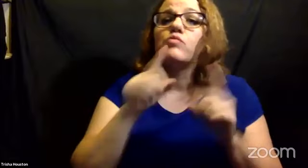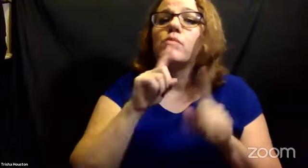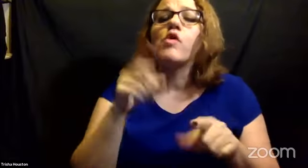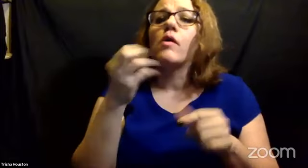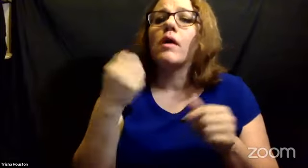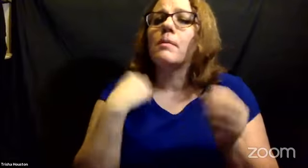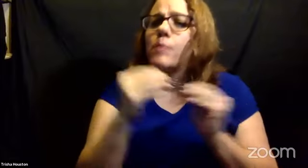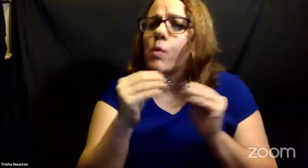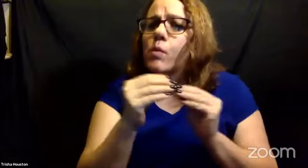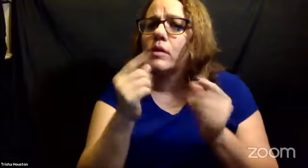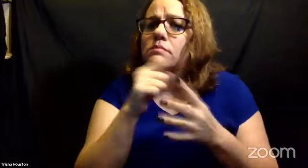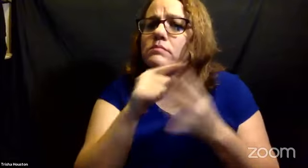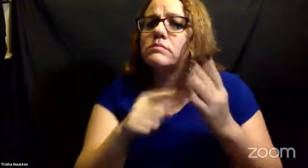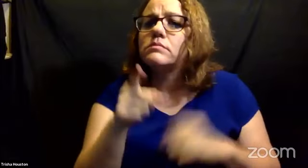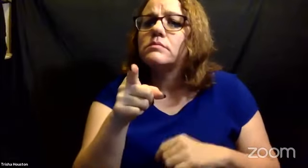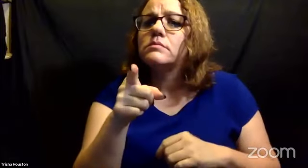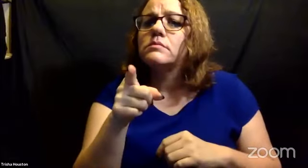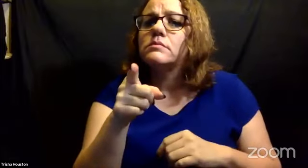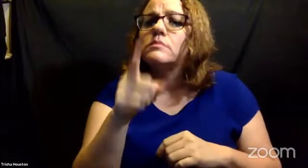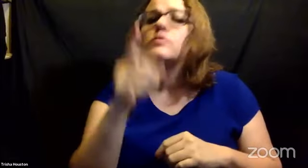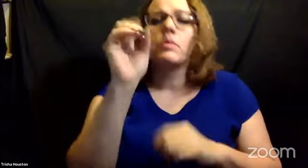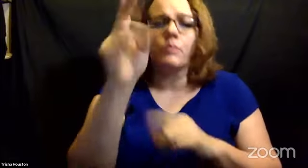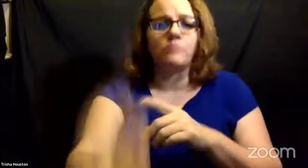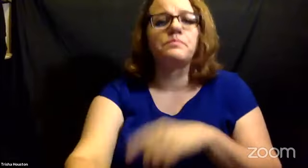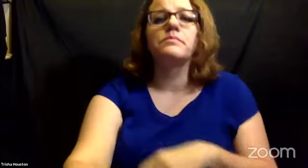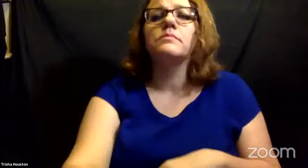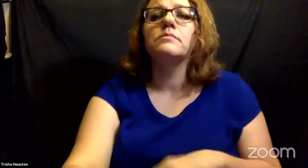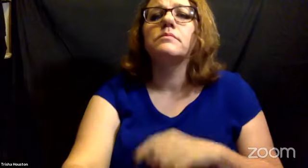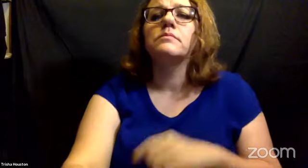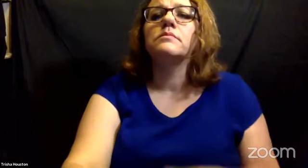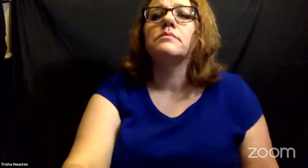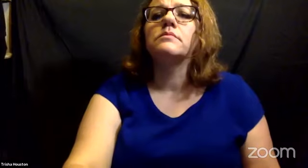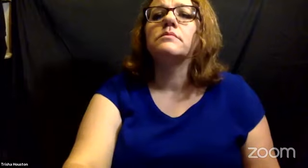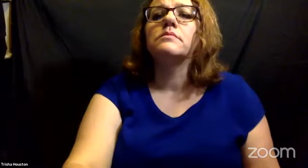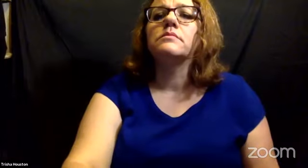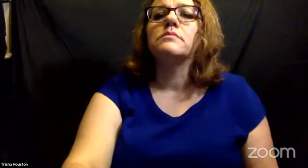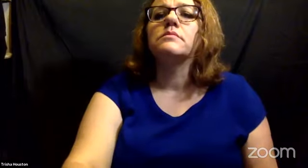Steve, are you done with the treasurer's report? I did have one more thing to mention.